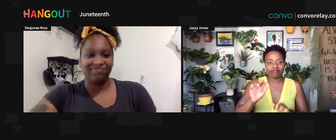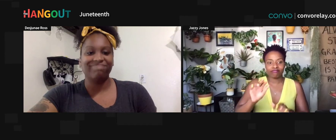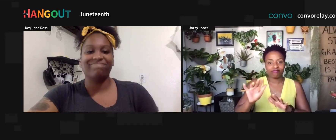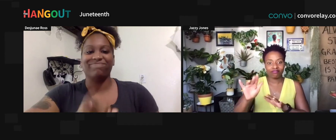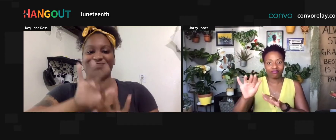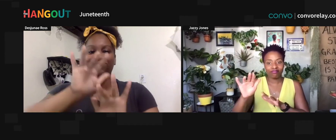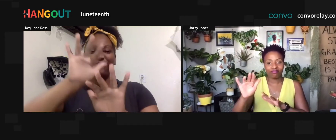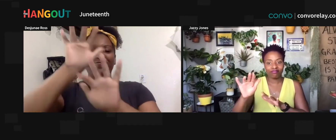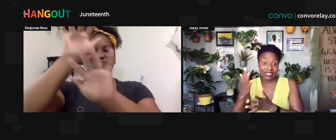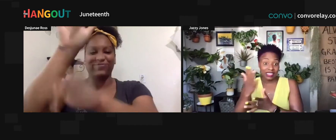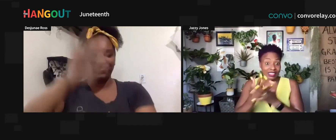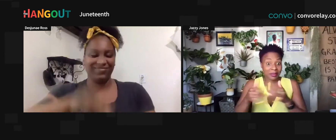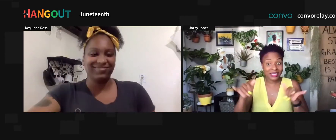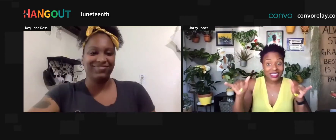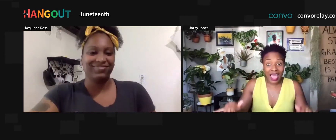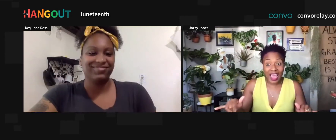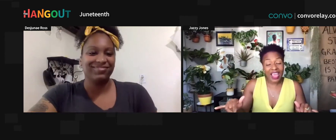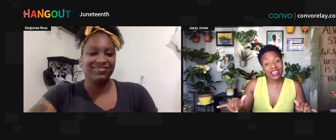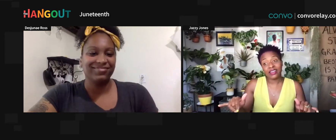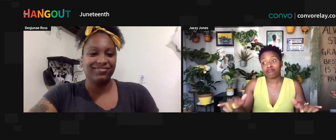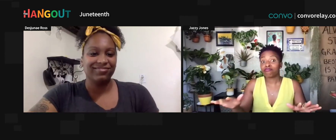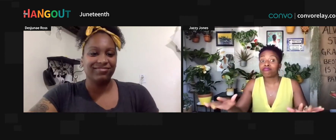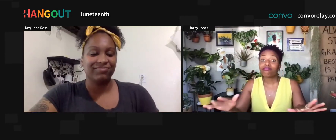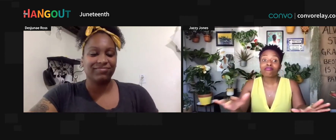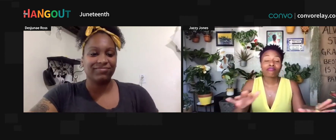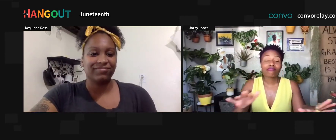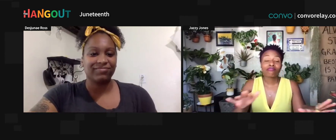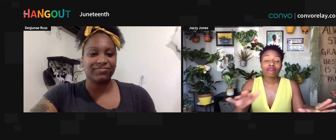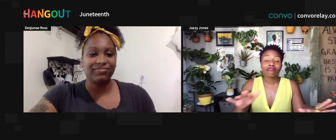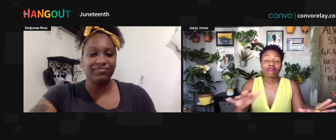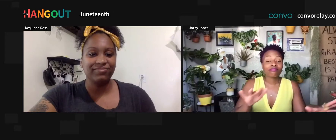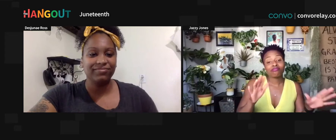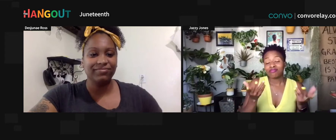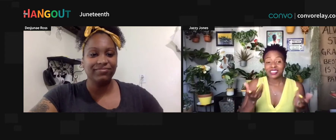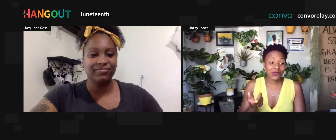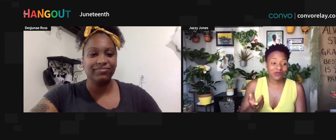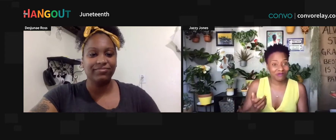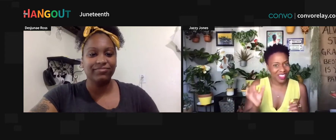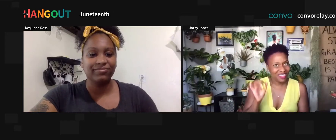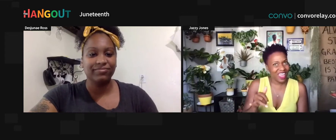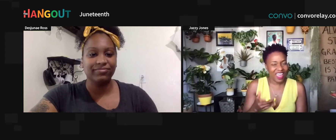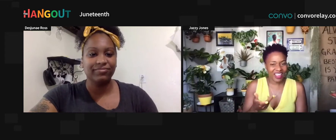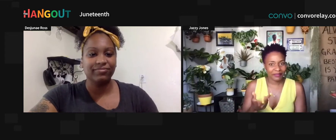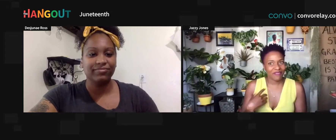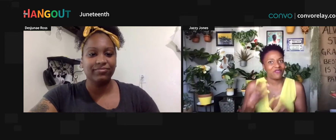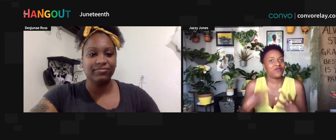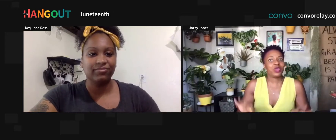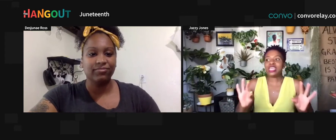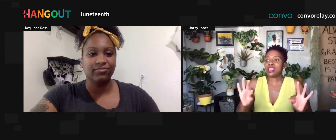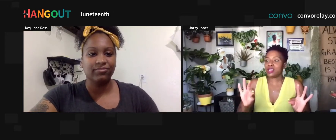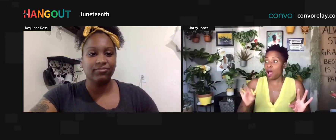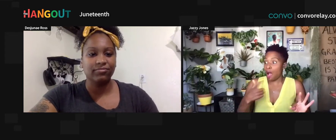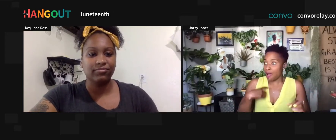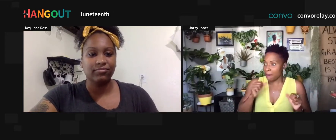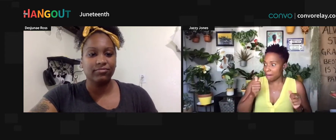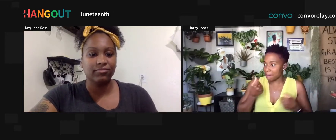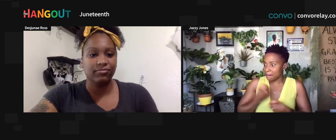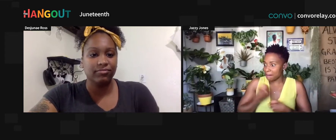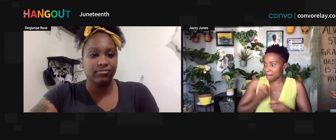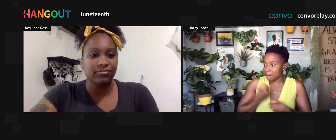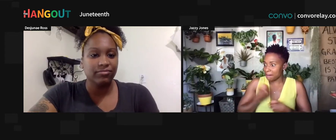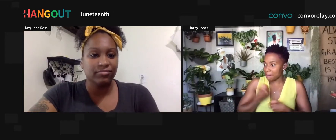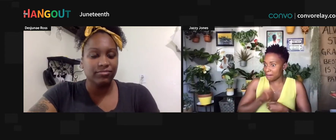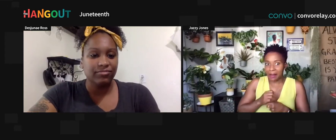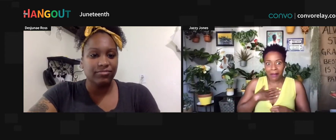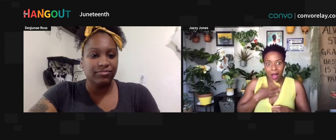to migrate north and did, in fact, migrate north. Some stayed. So it was an